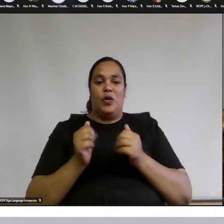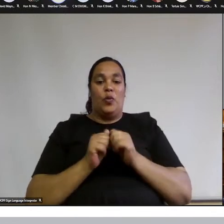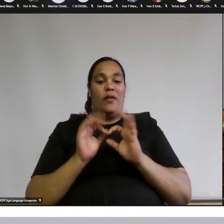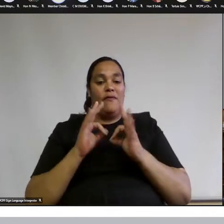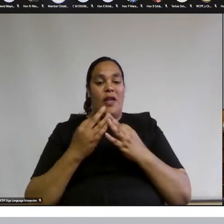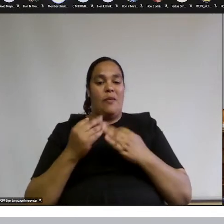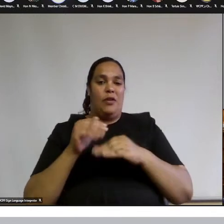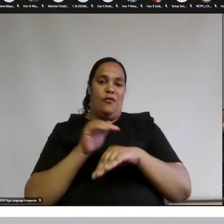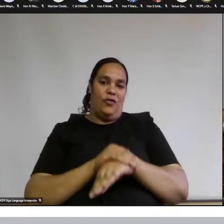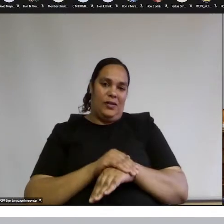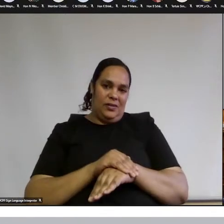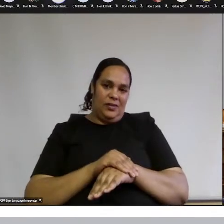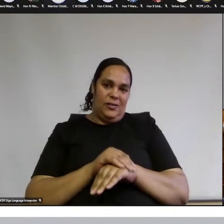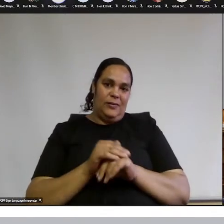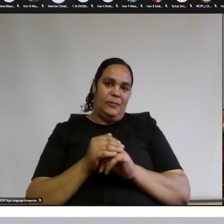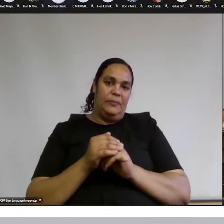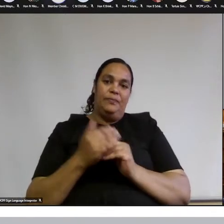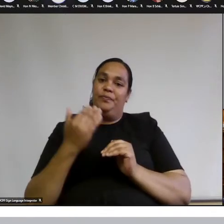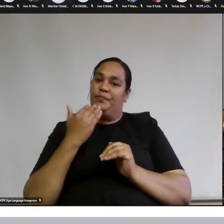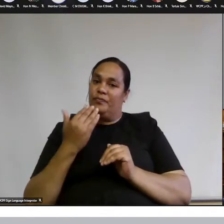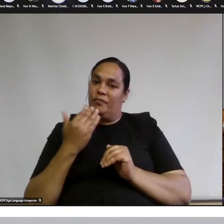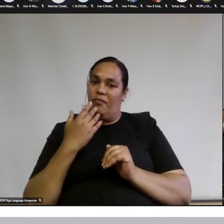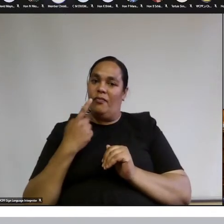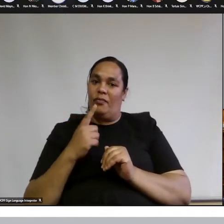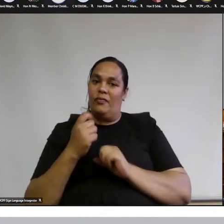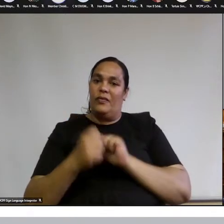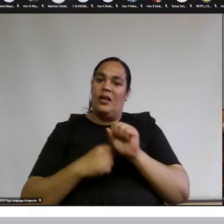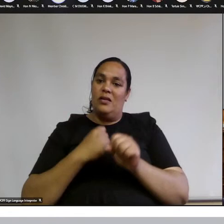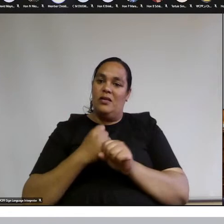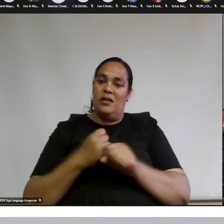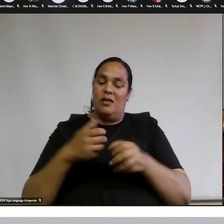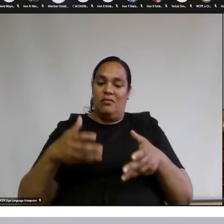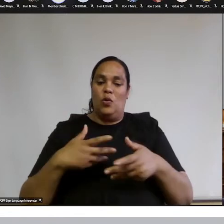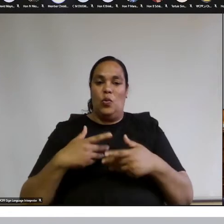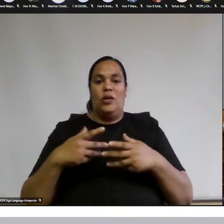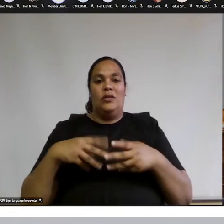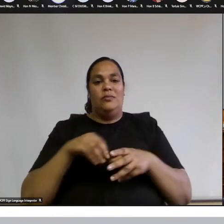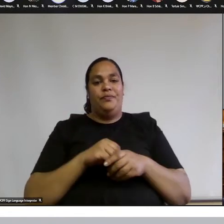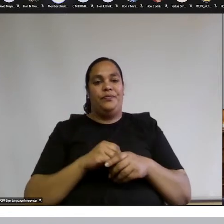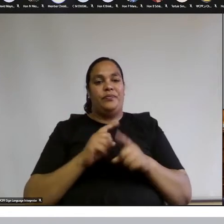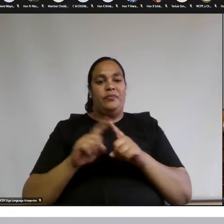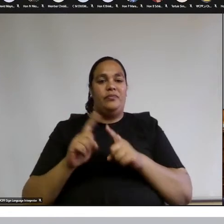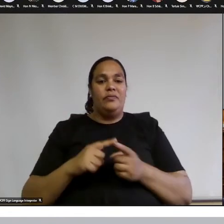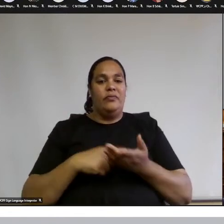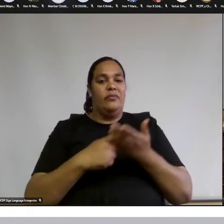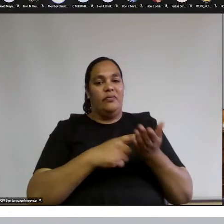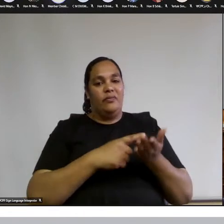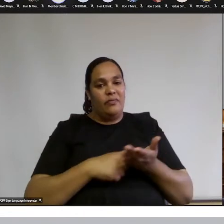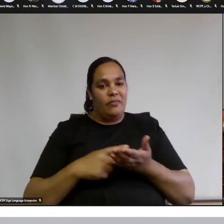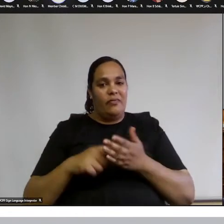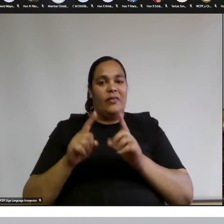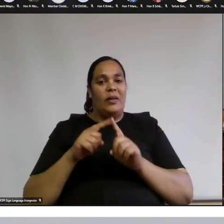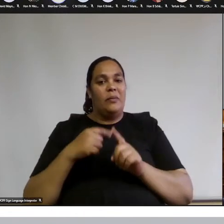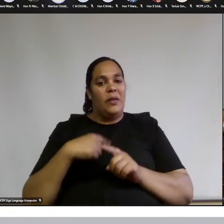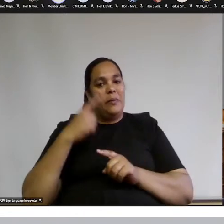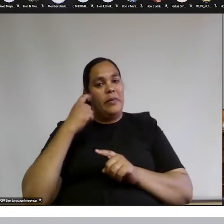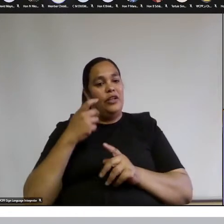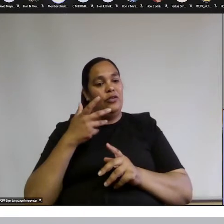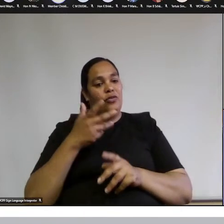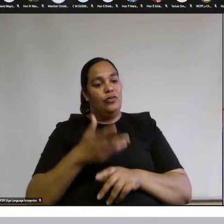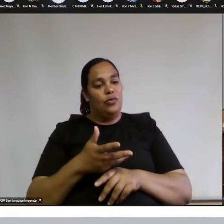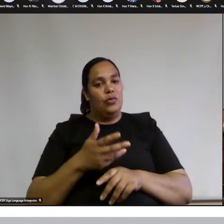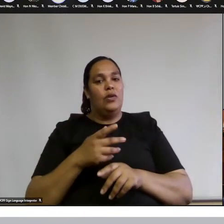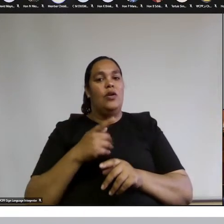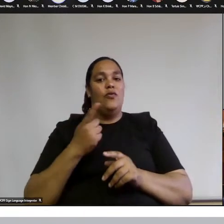and friends. Thank you for a year we have spent in vigorous debate, and I believe this is